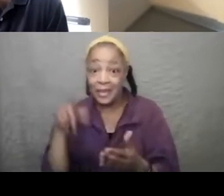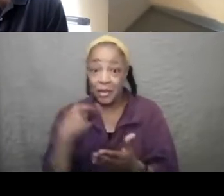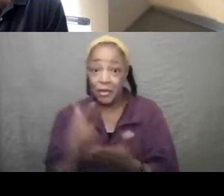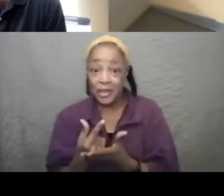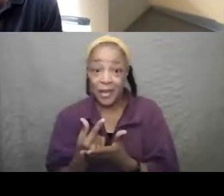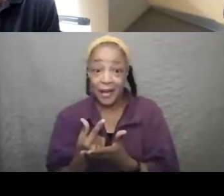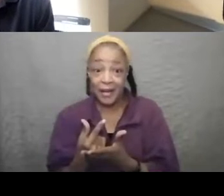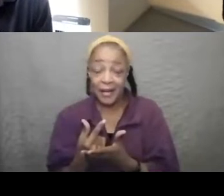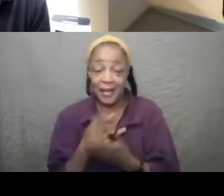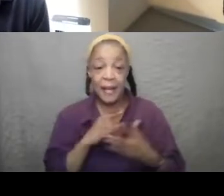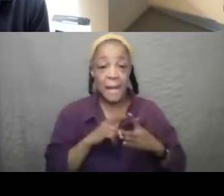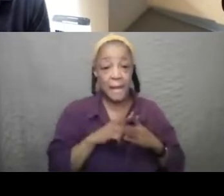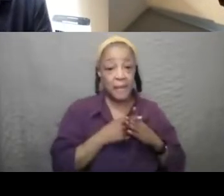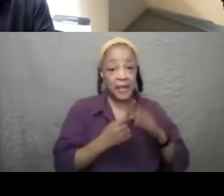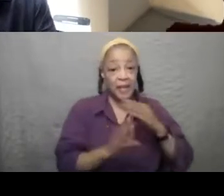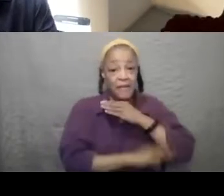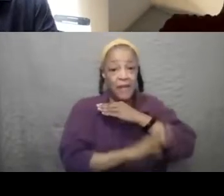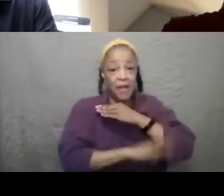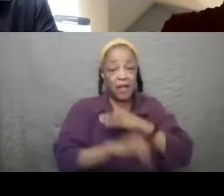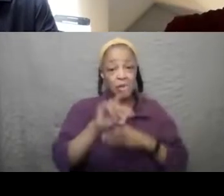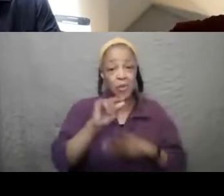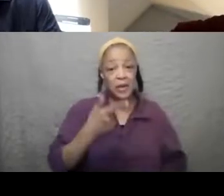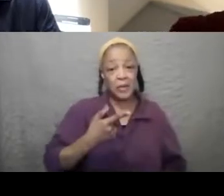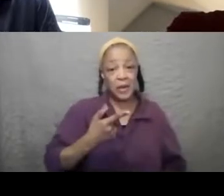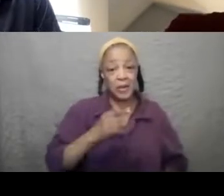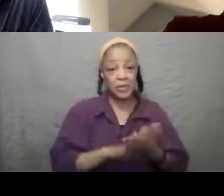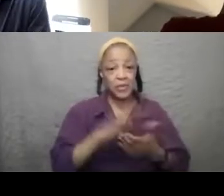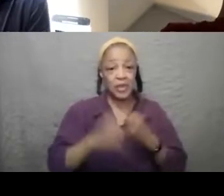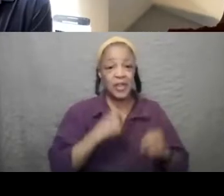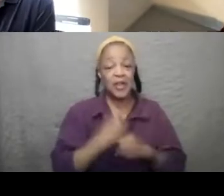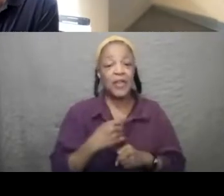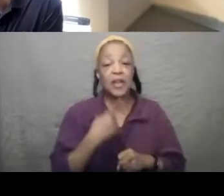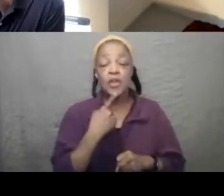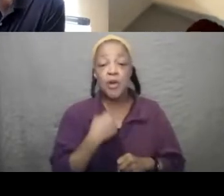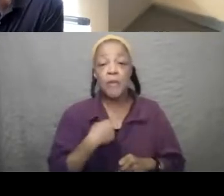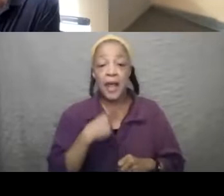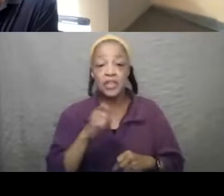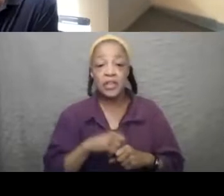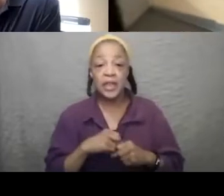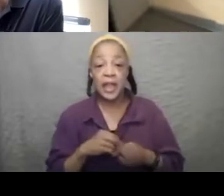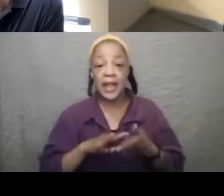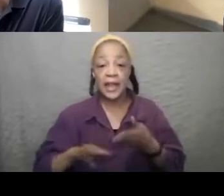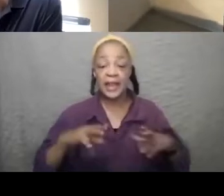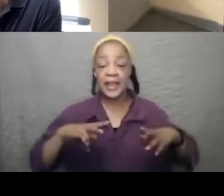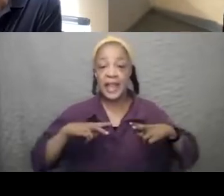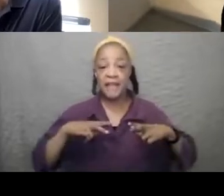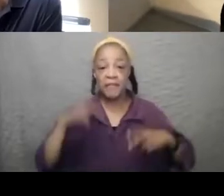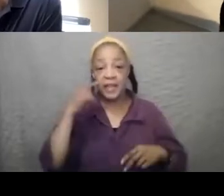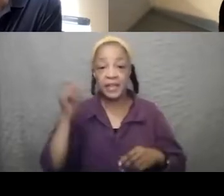at the beginning of the fall 2021 school year to take a leave of absence on the basis of my disability